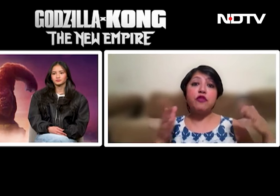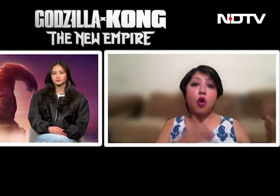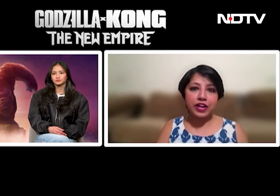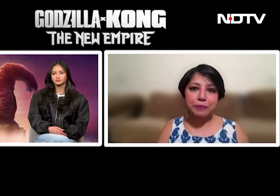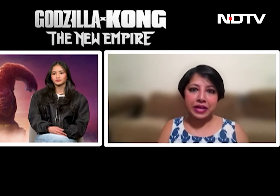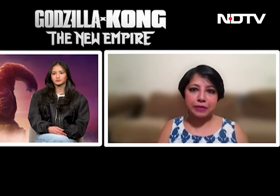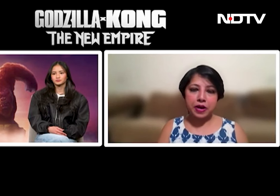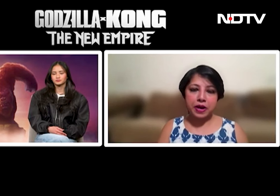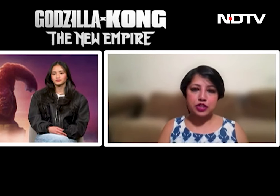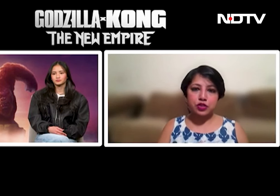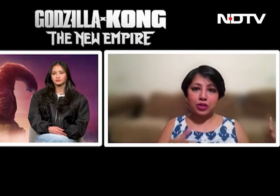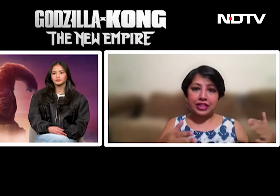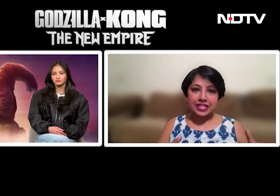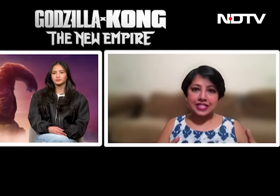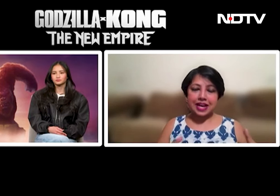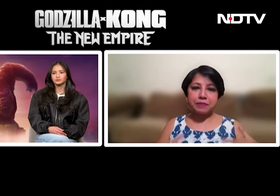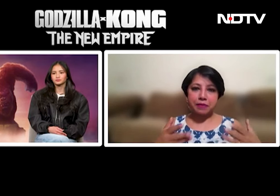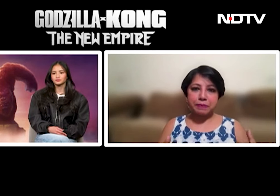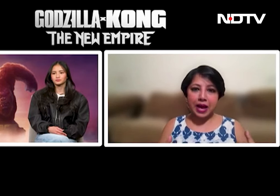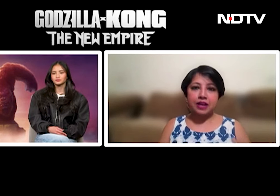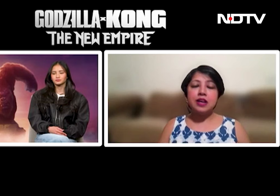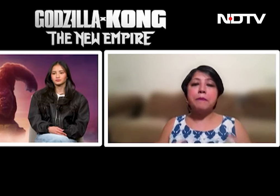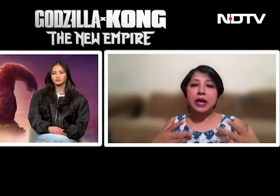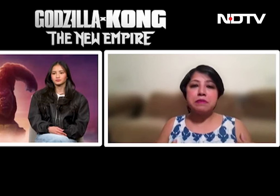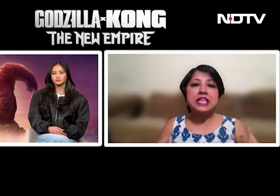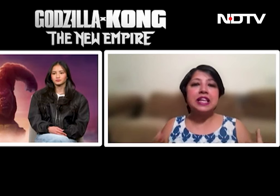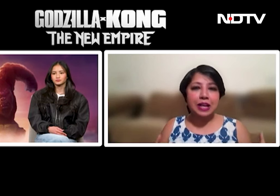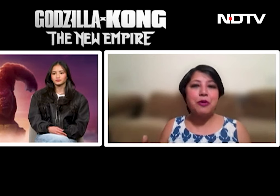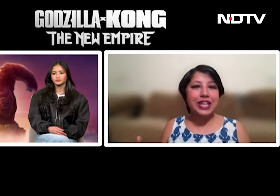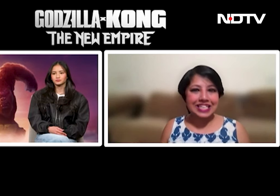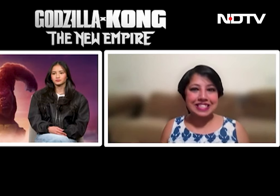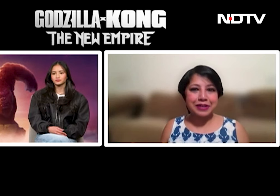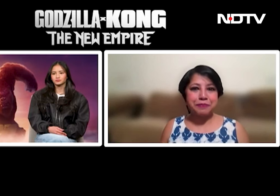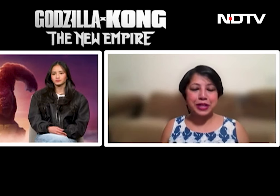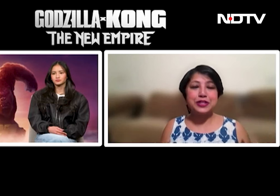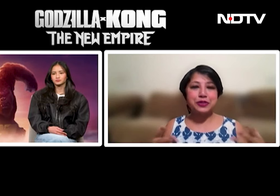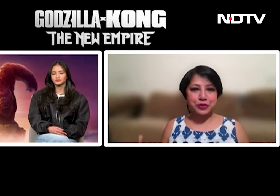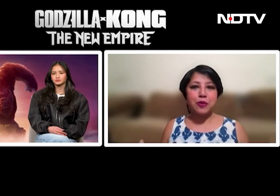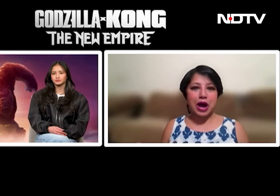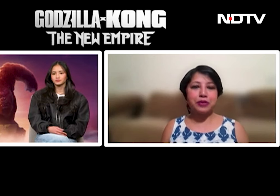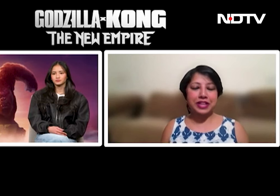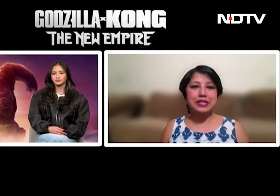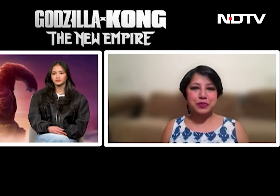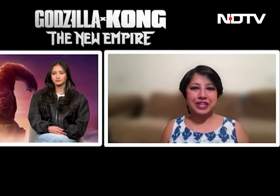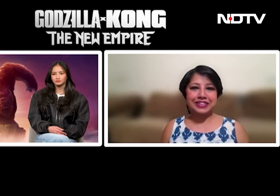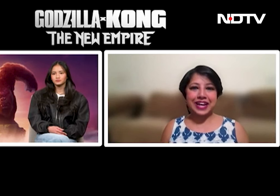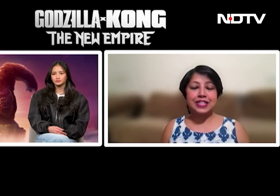you've already played the part. So this time coming back becomes a little more easier because you know how things work, right?